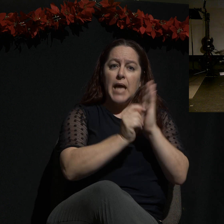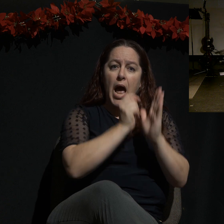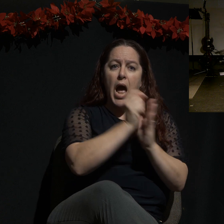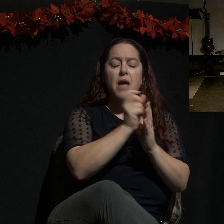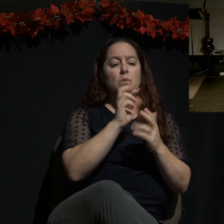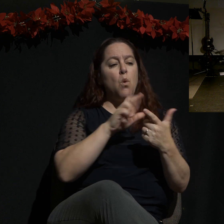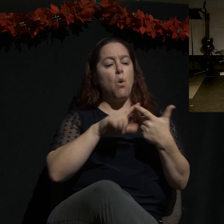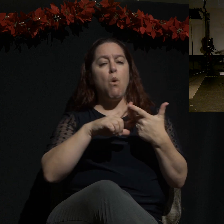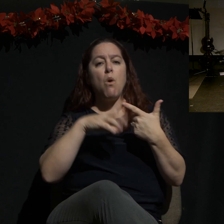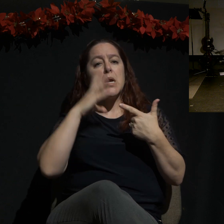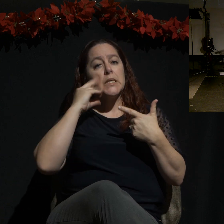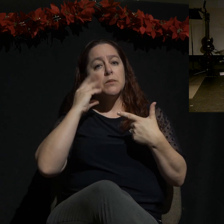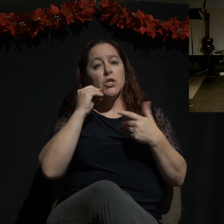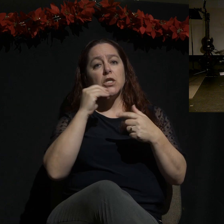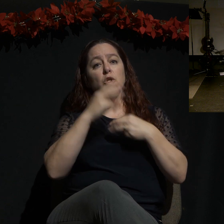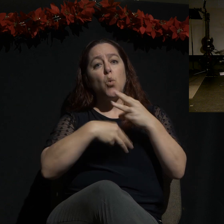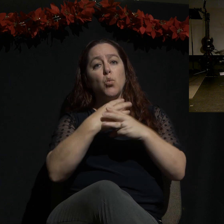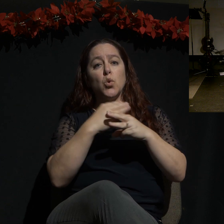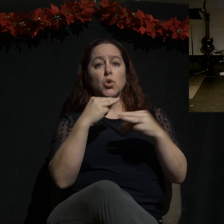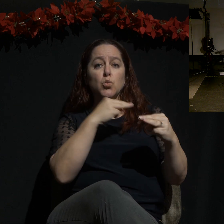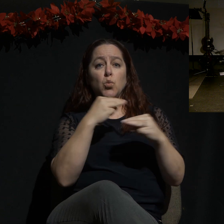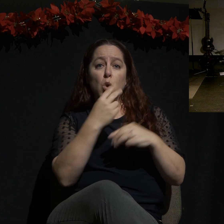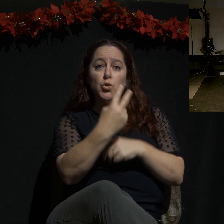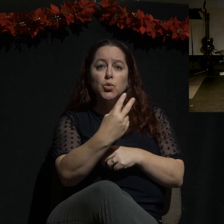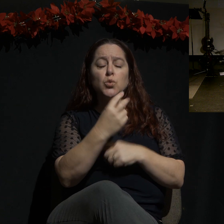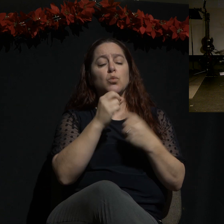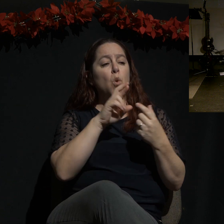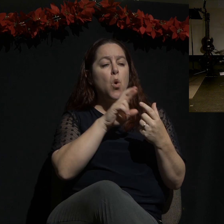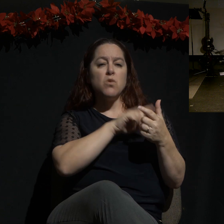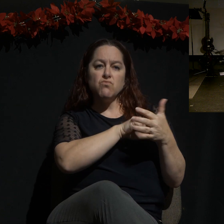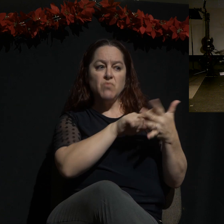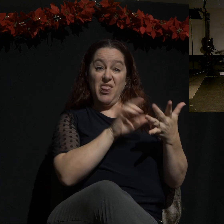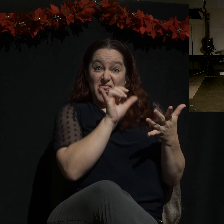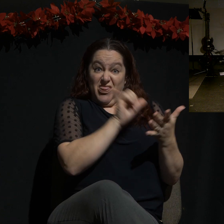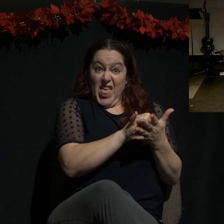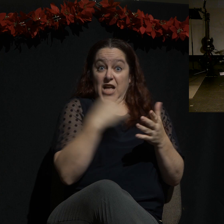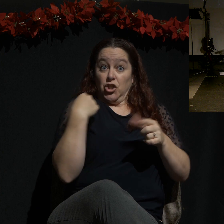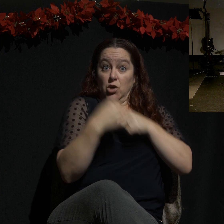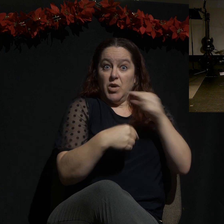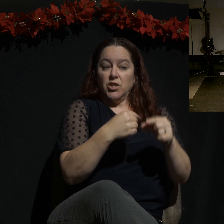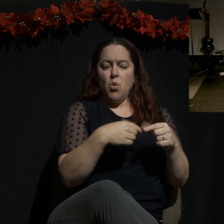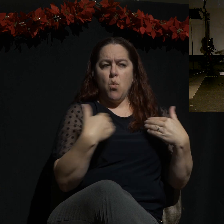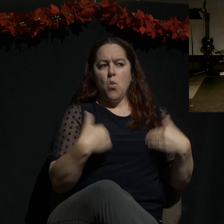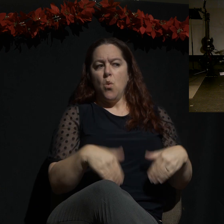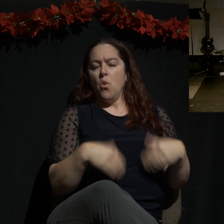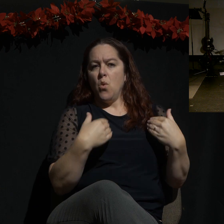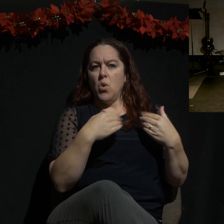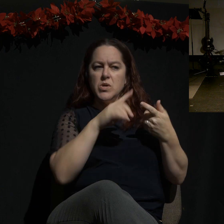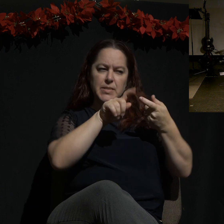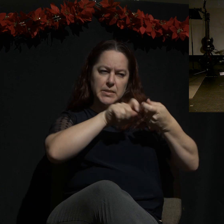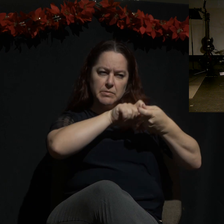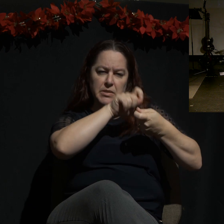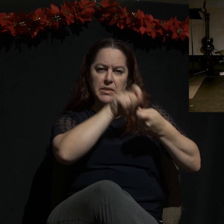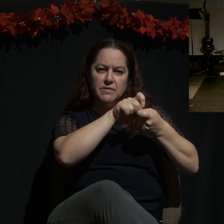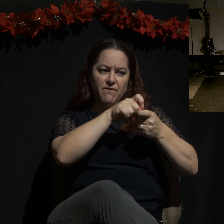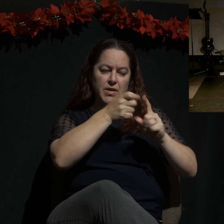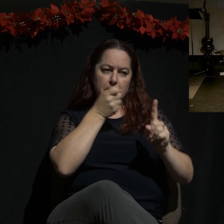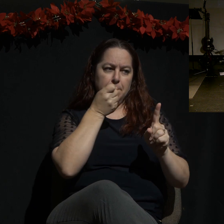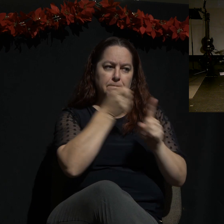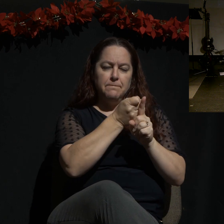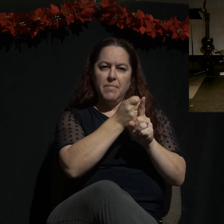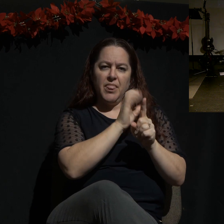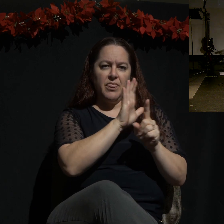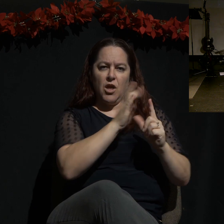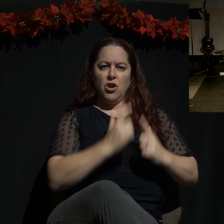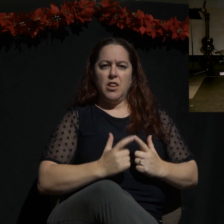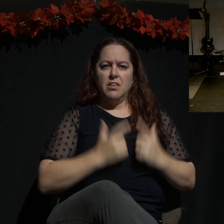experienced parts of World War II. And that generation had a very distinctive impact that made on their